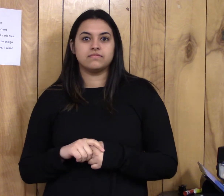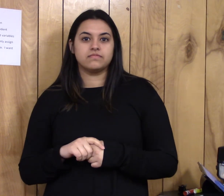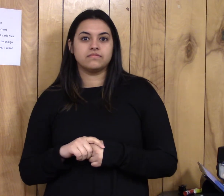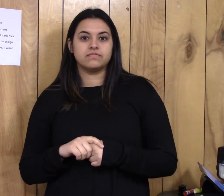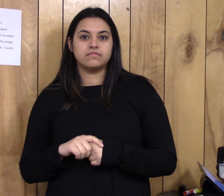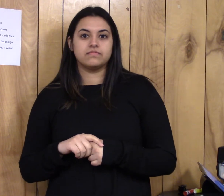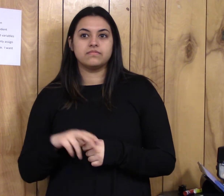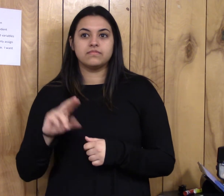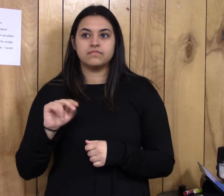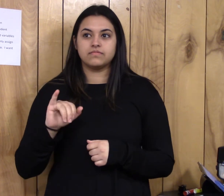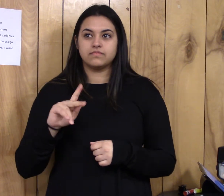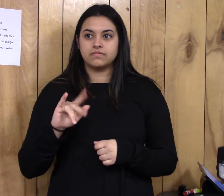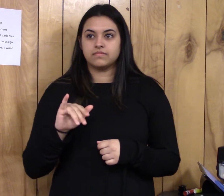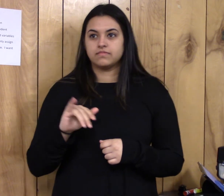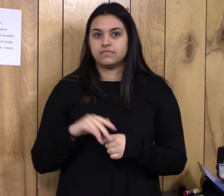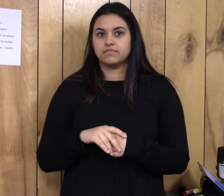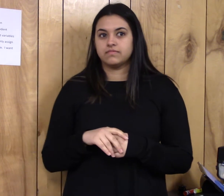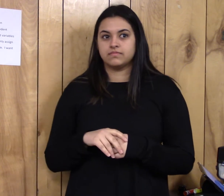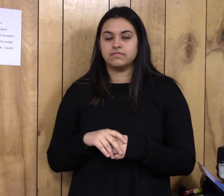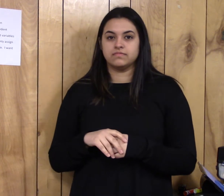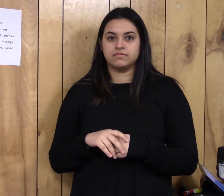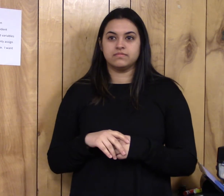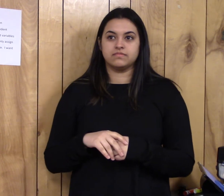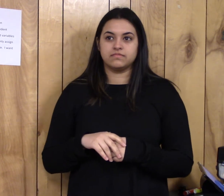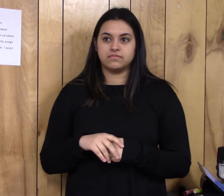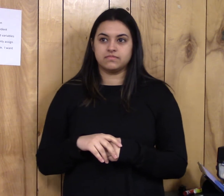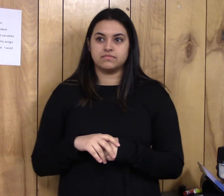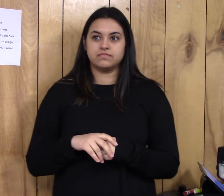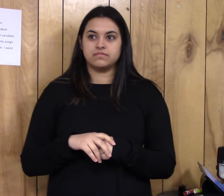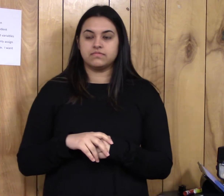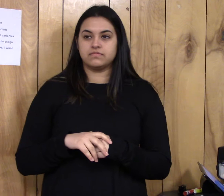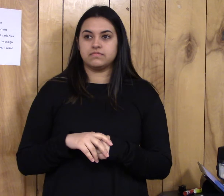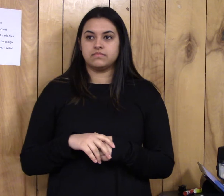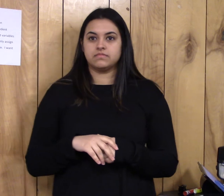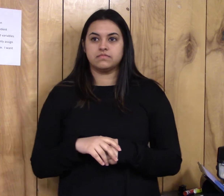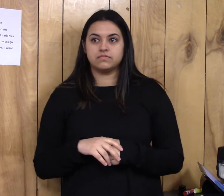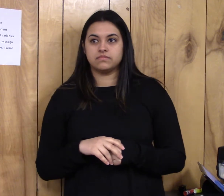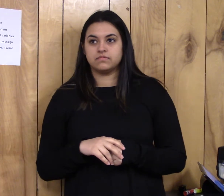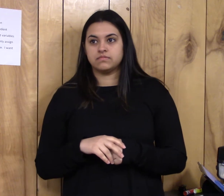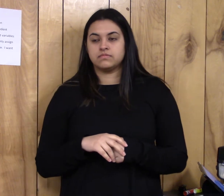Nikki Miller, I don't know where